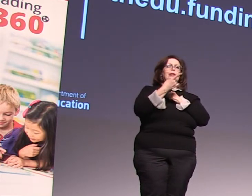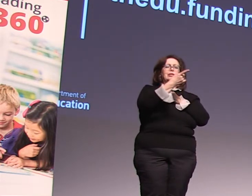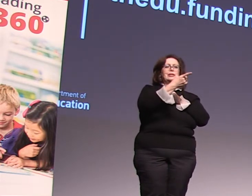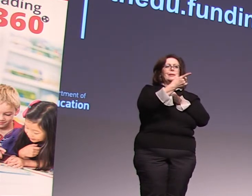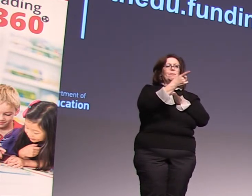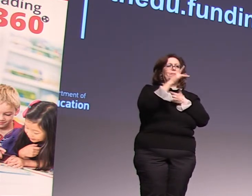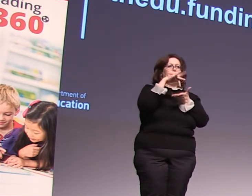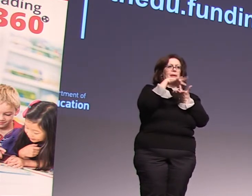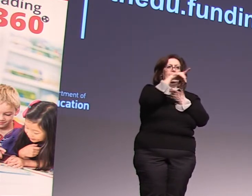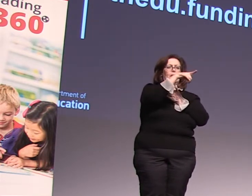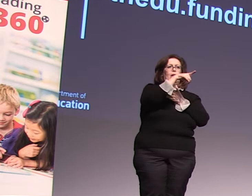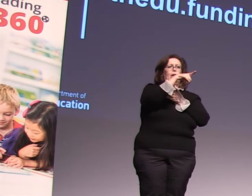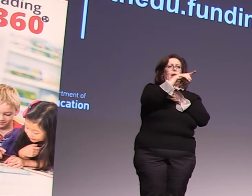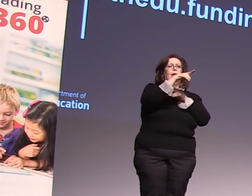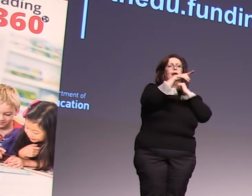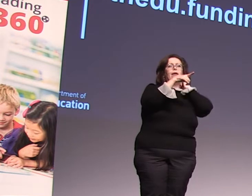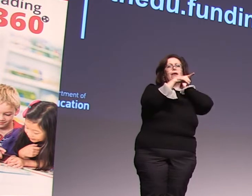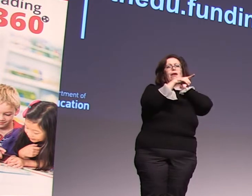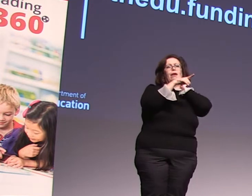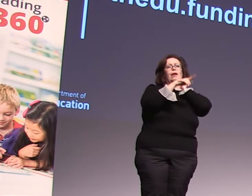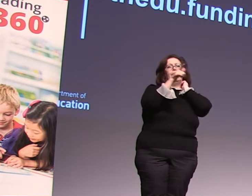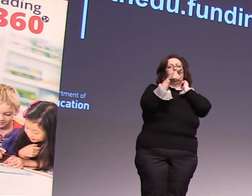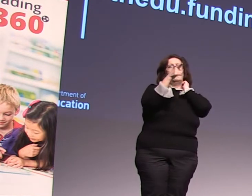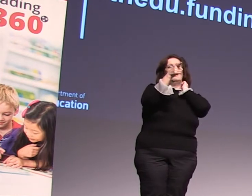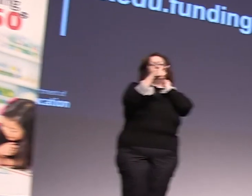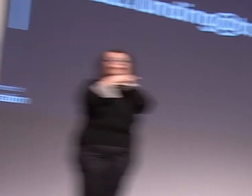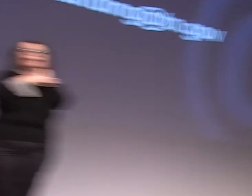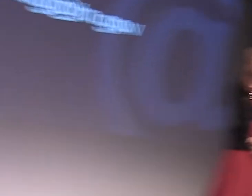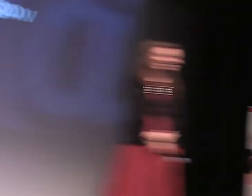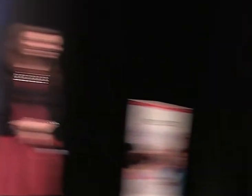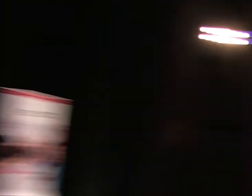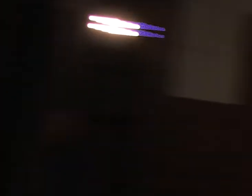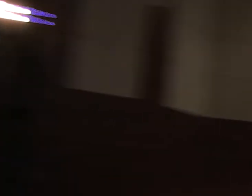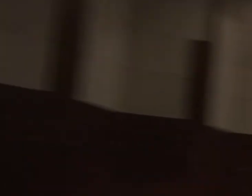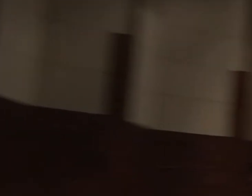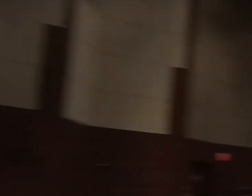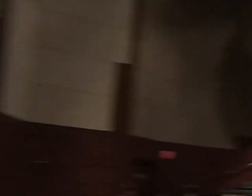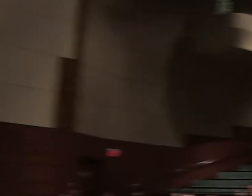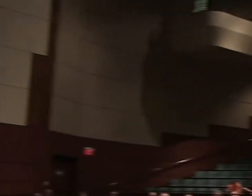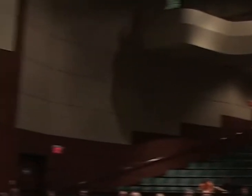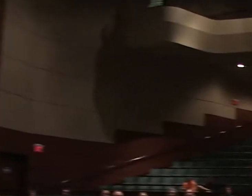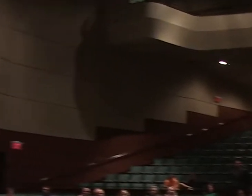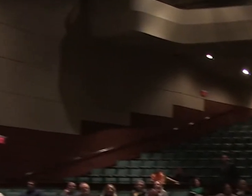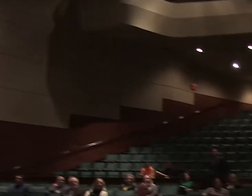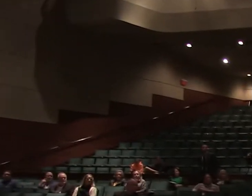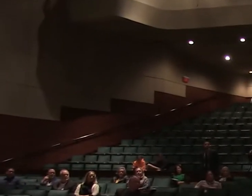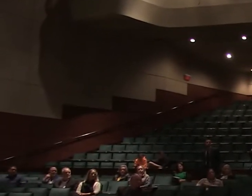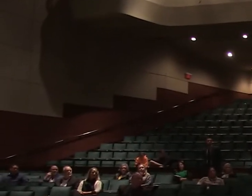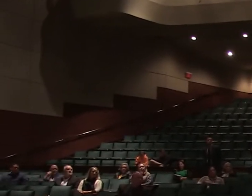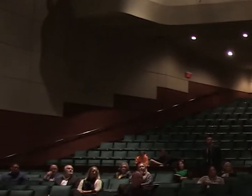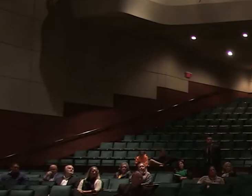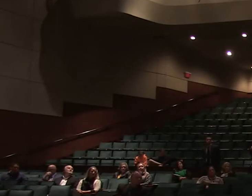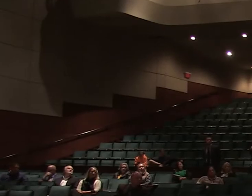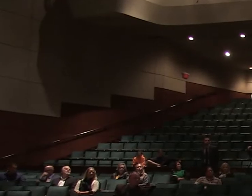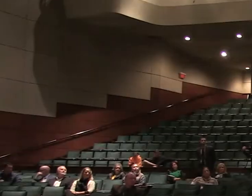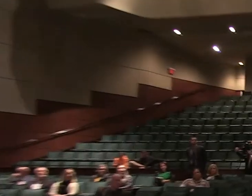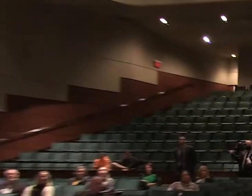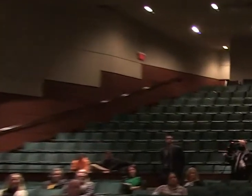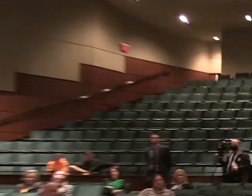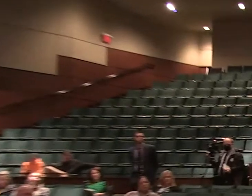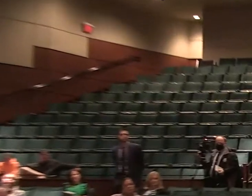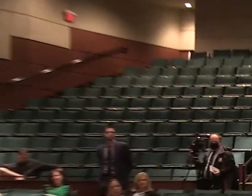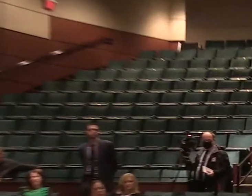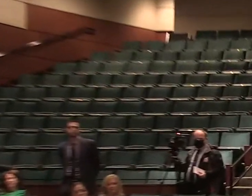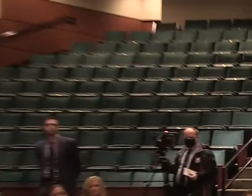in the middle. Any additional questioners tonight? Go ahead. Oh, right next door, so you can just pass the microphone. Please go ahead, ma'am. This question involves